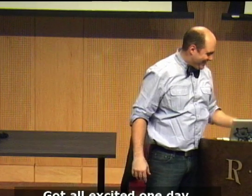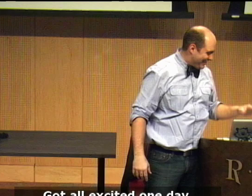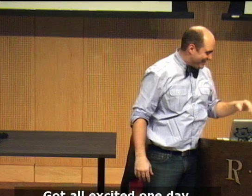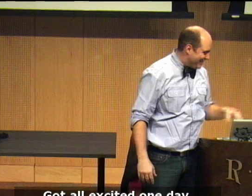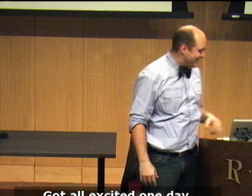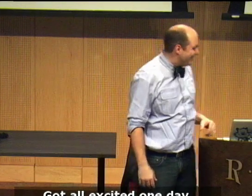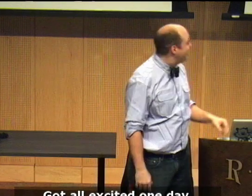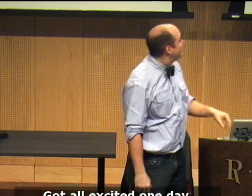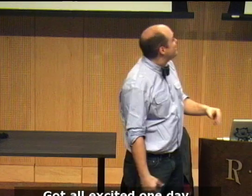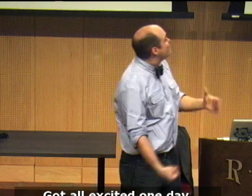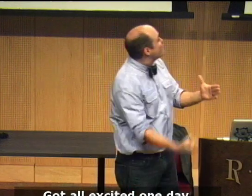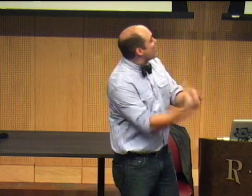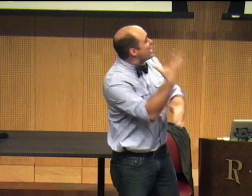one day.